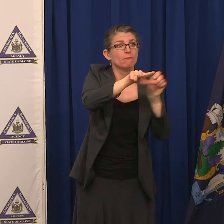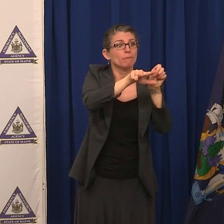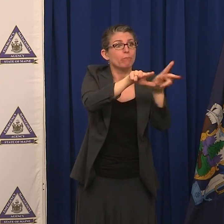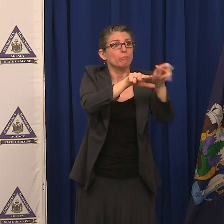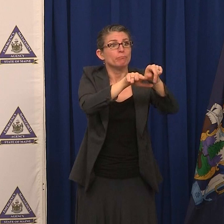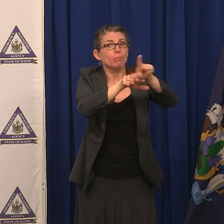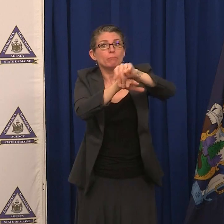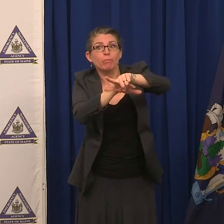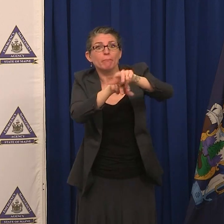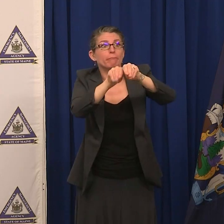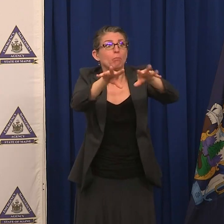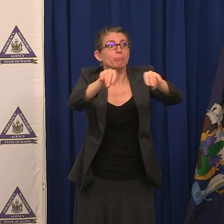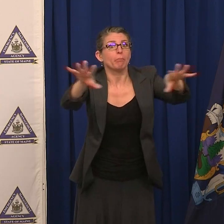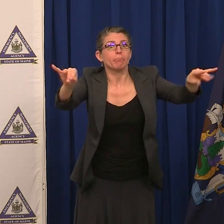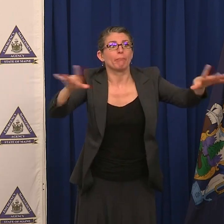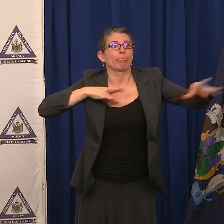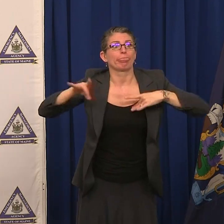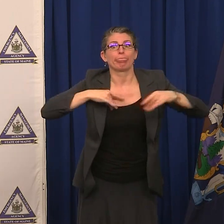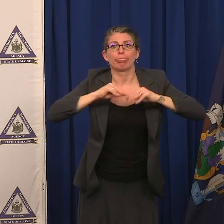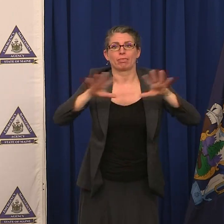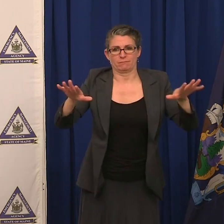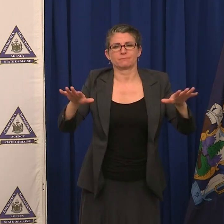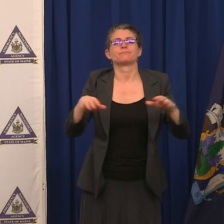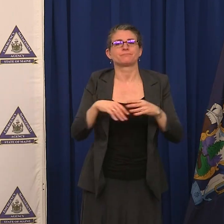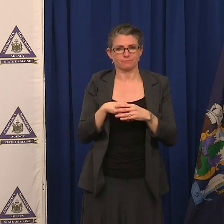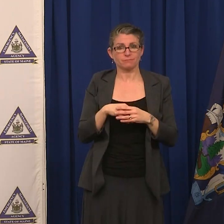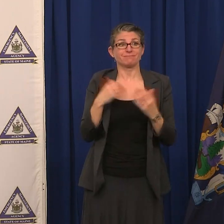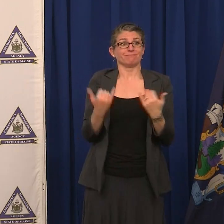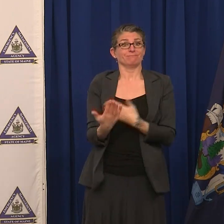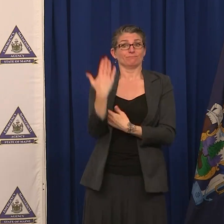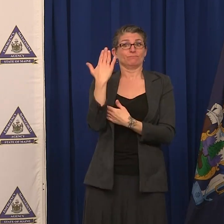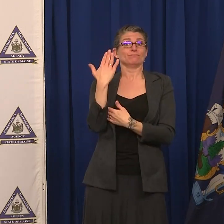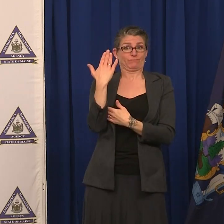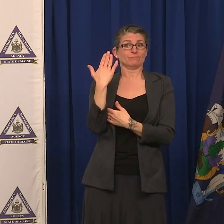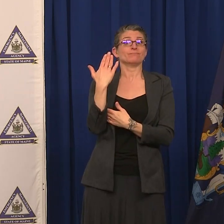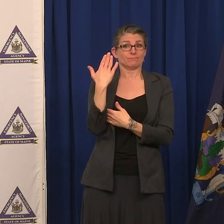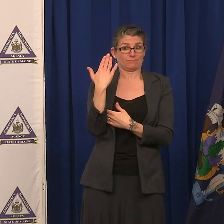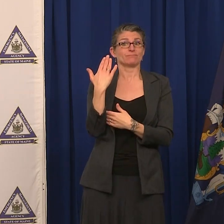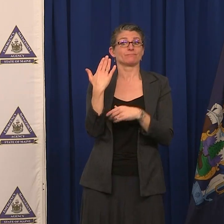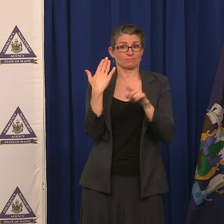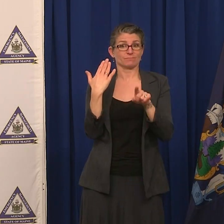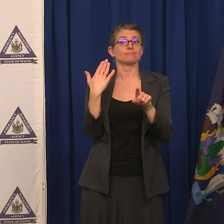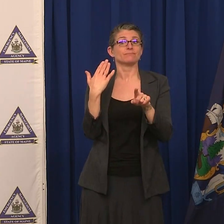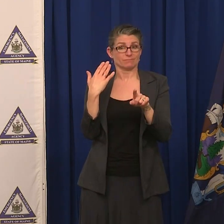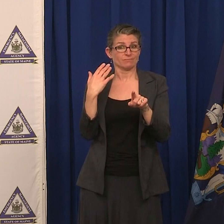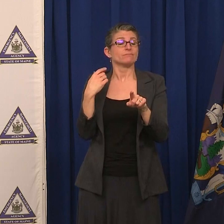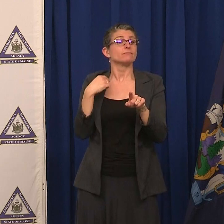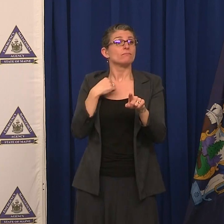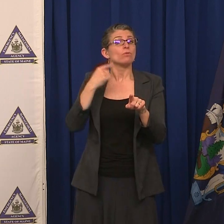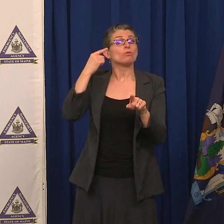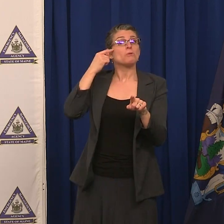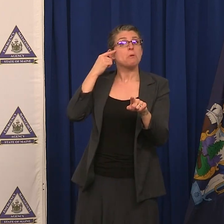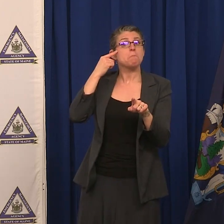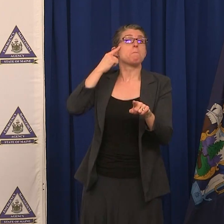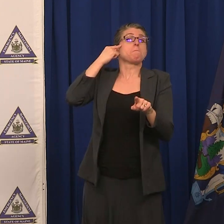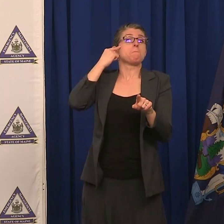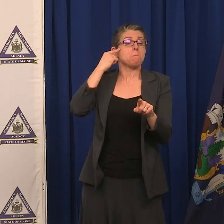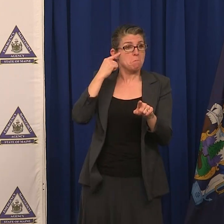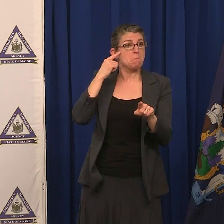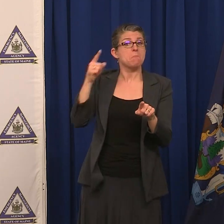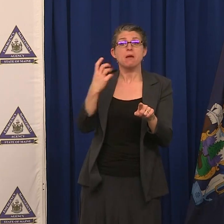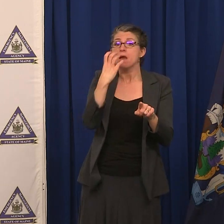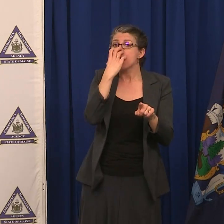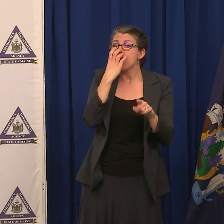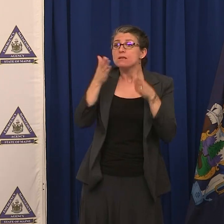of patients. In my meeting with the anesthesiologist, and by meeting, it was a virtual meeting, I asked them whether that assumption was